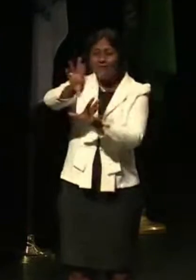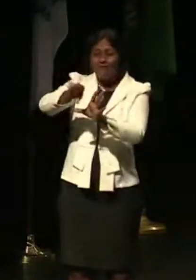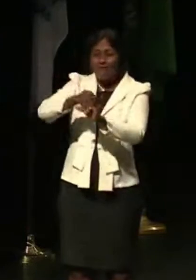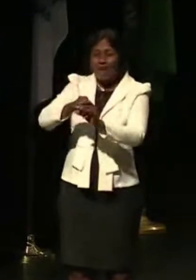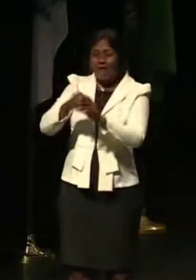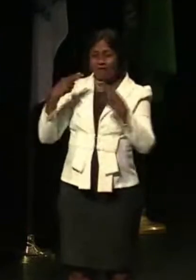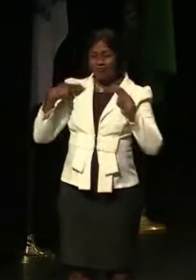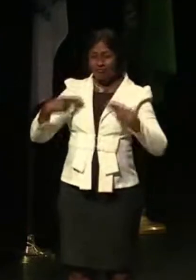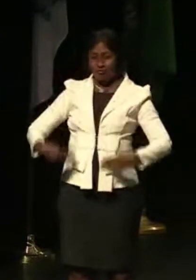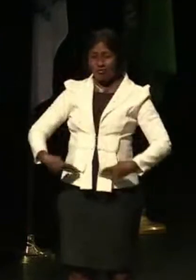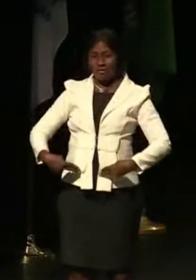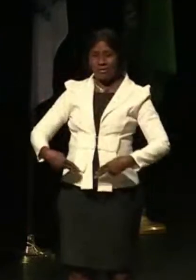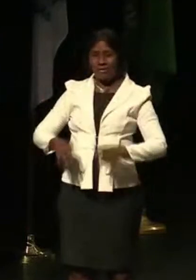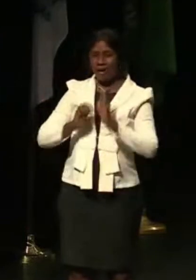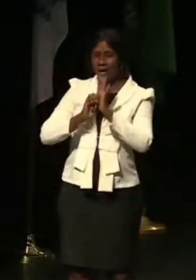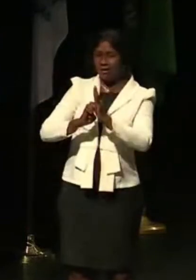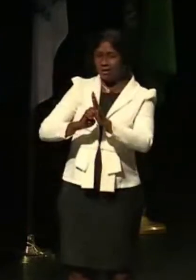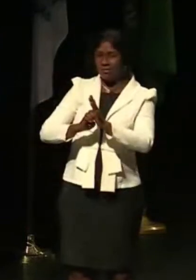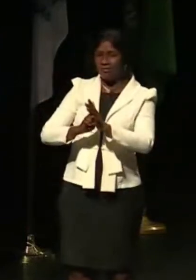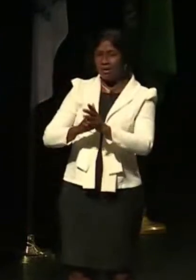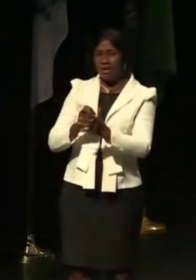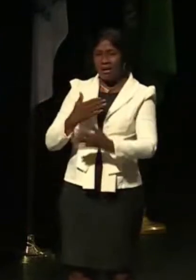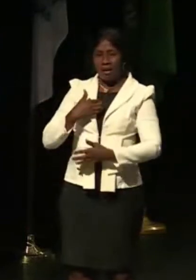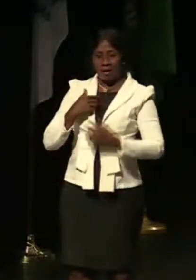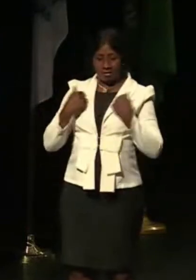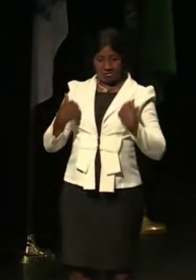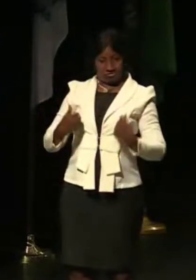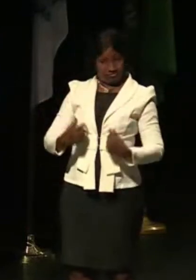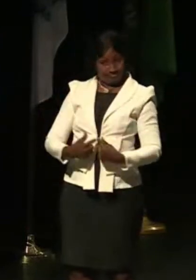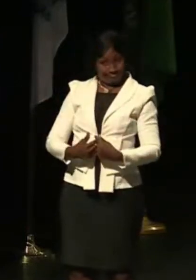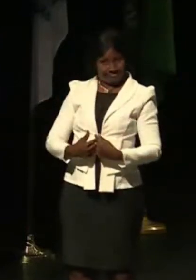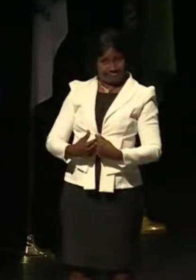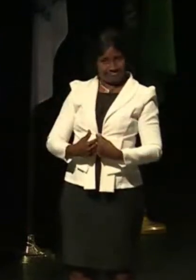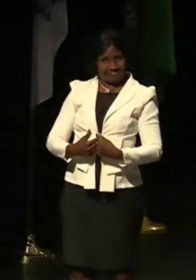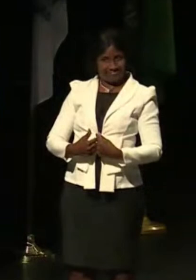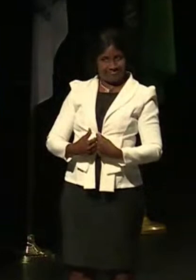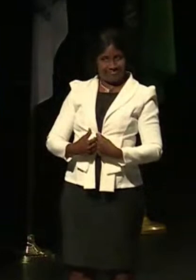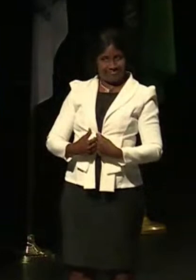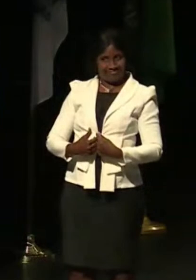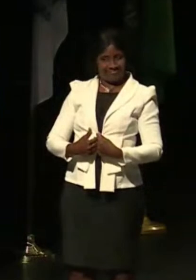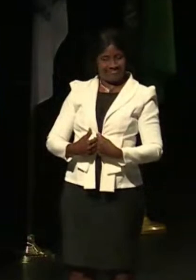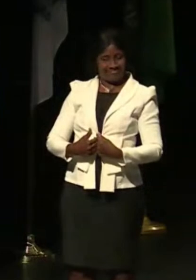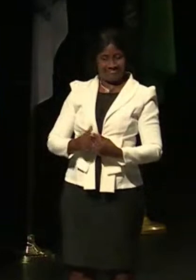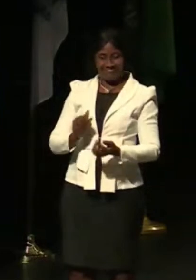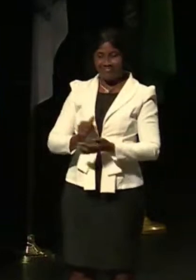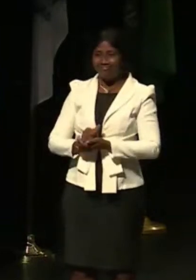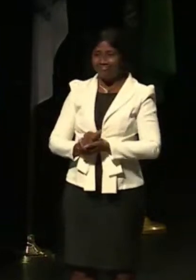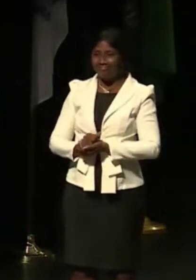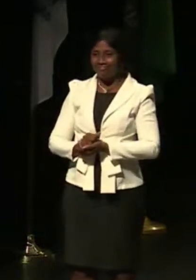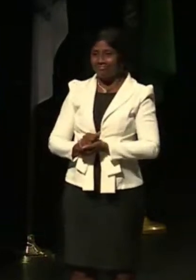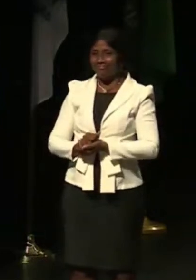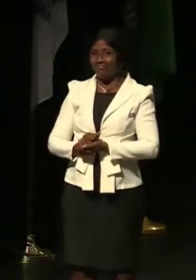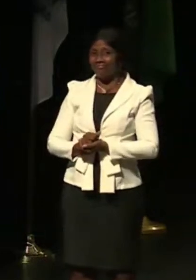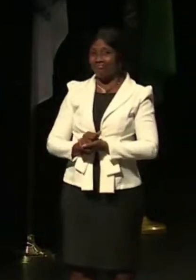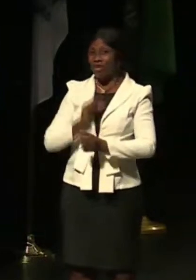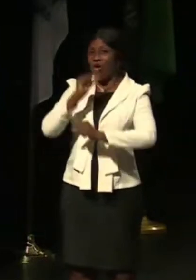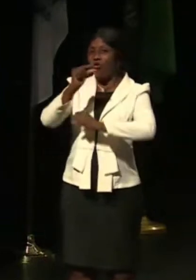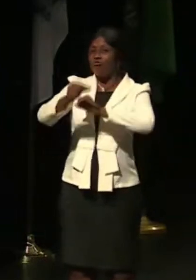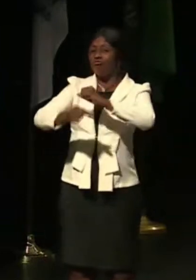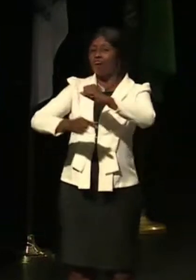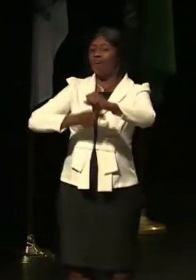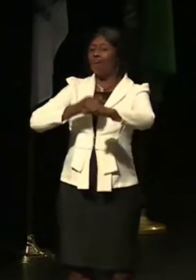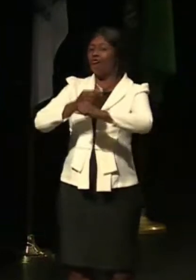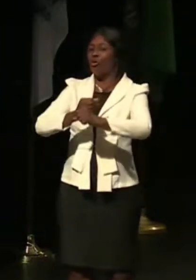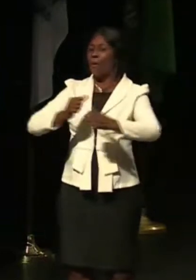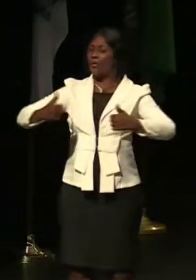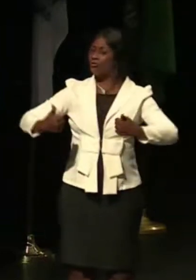human capacity for love. The global currents are pushing us as a nation